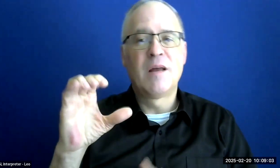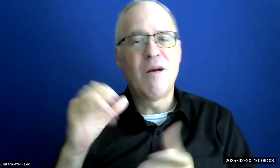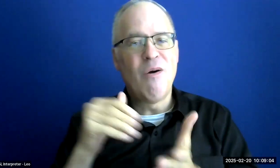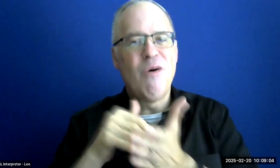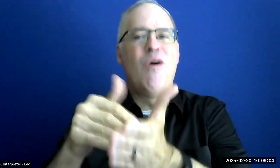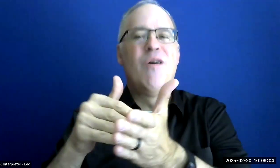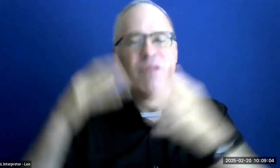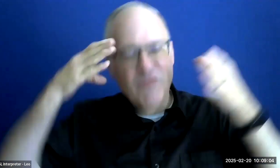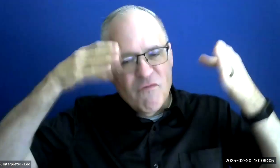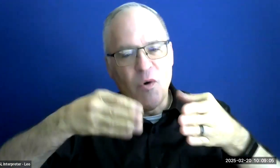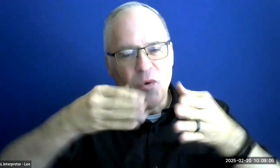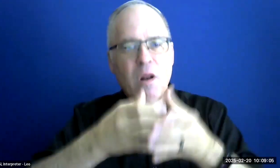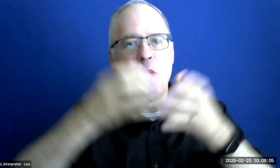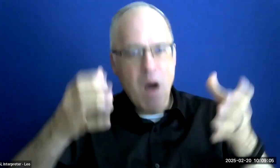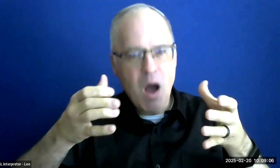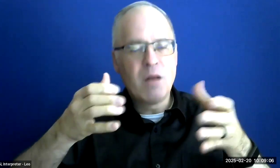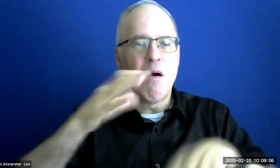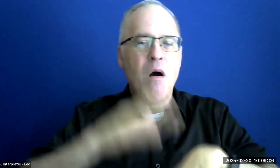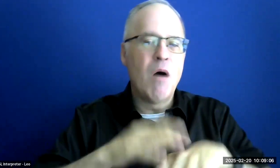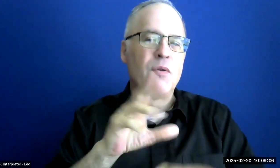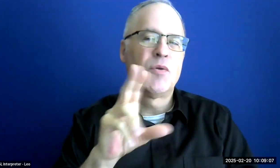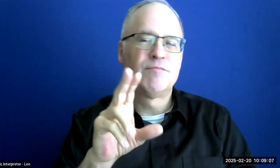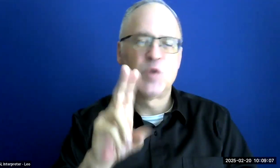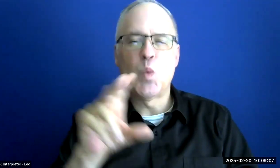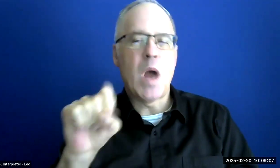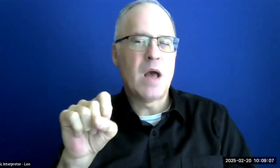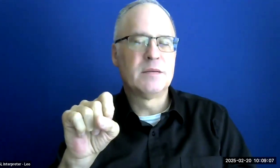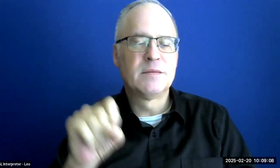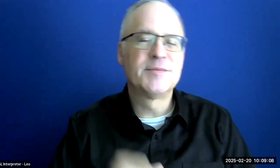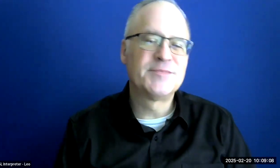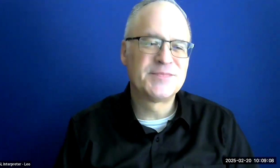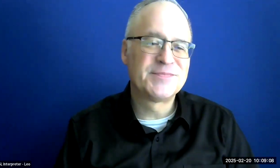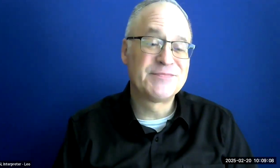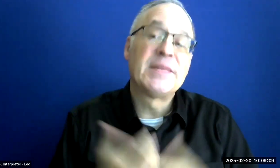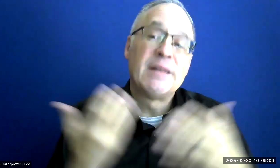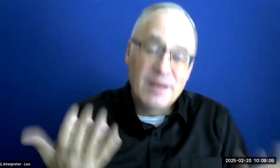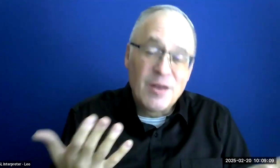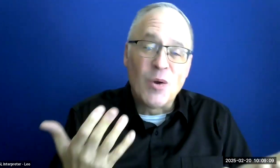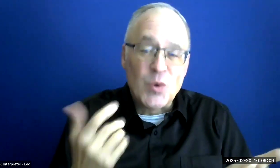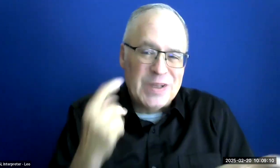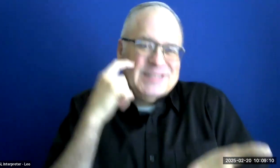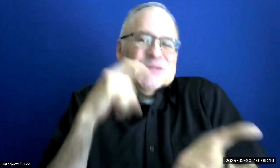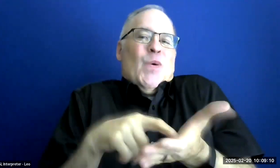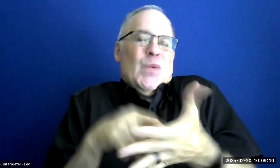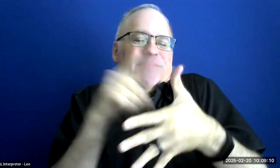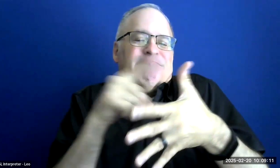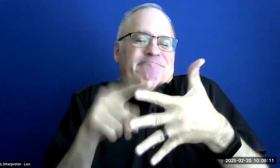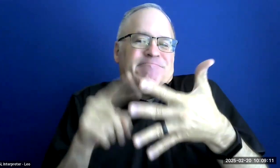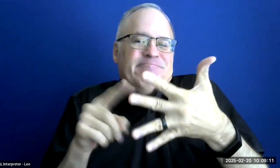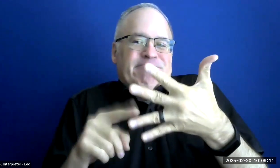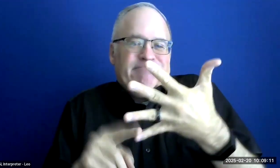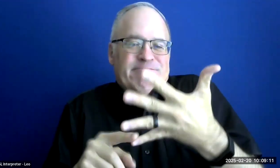in the United States. And here are some facts associated with that U.S. centrism. In terms